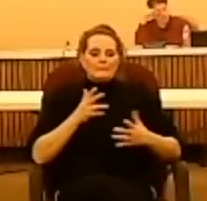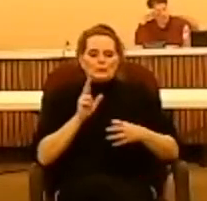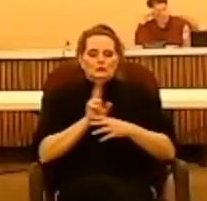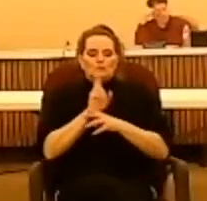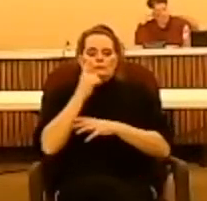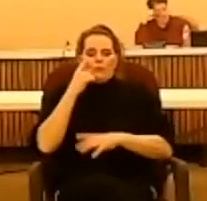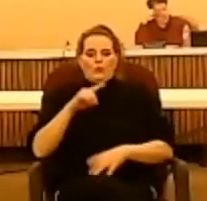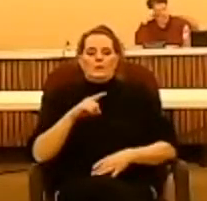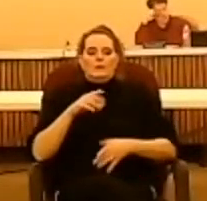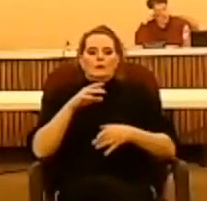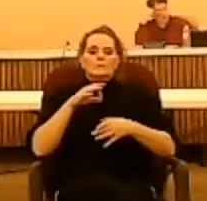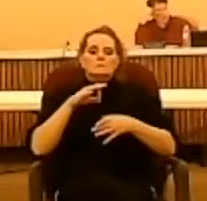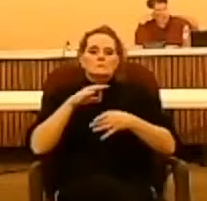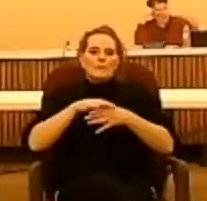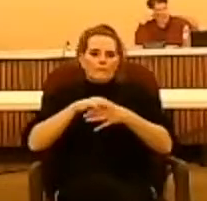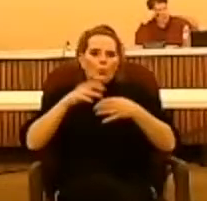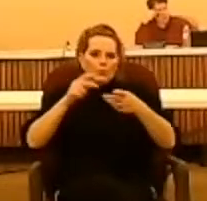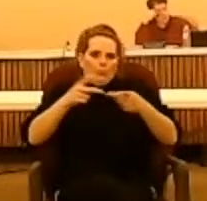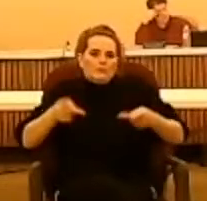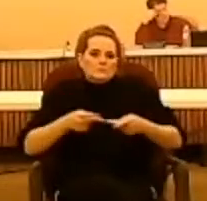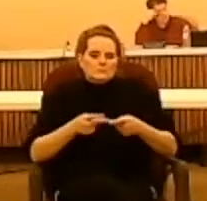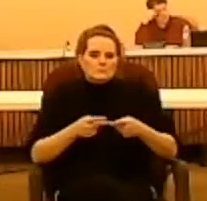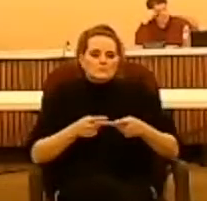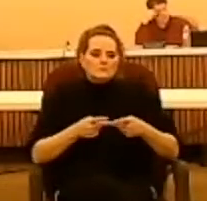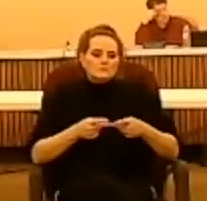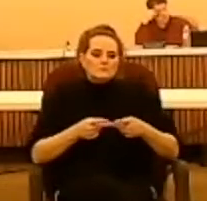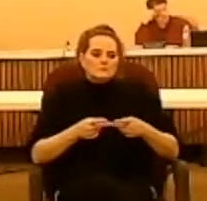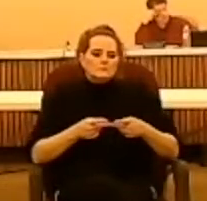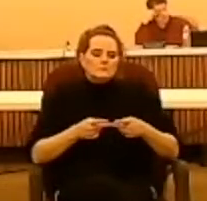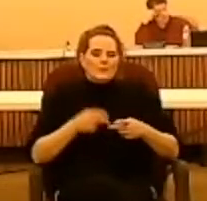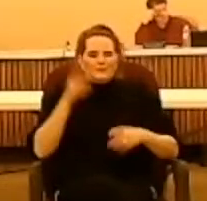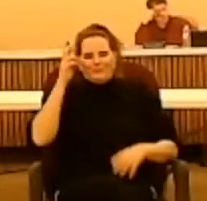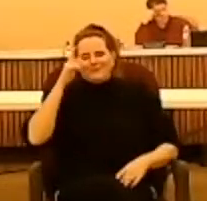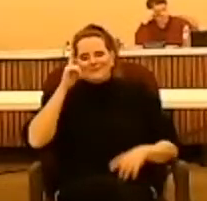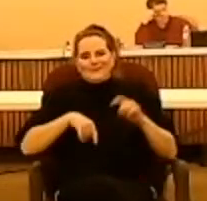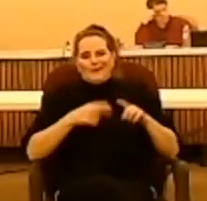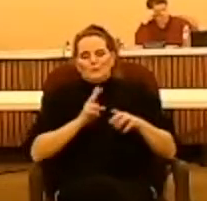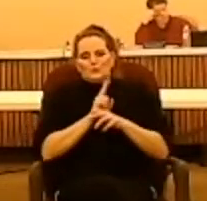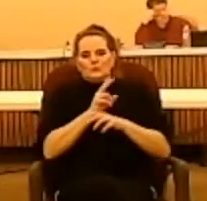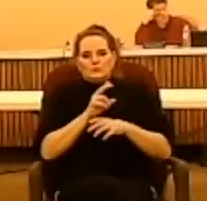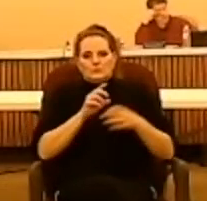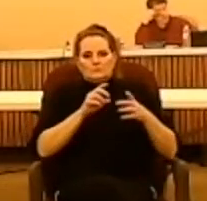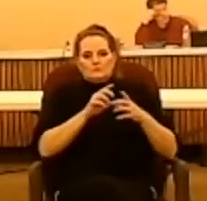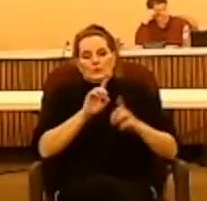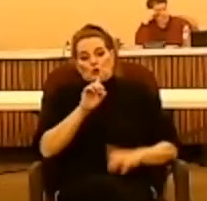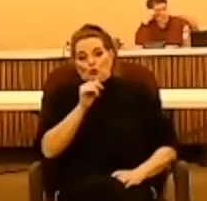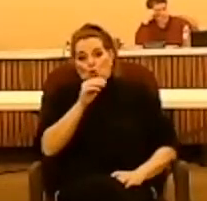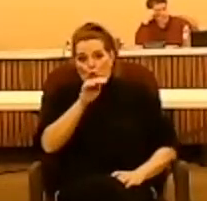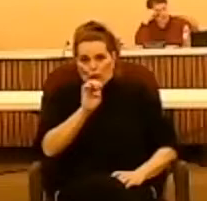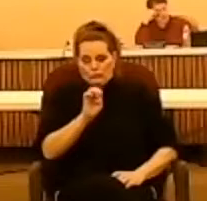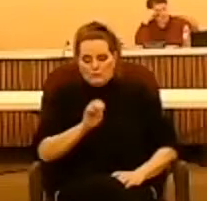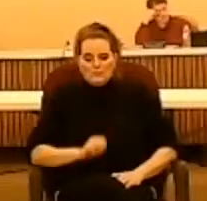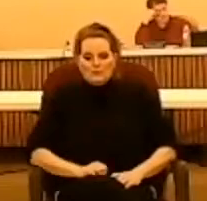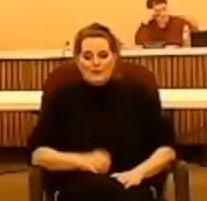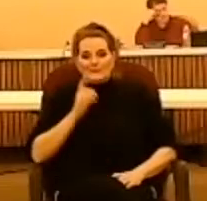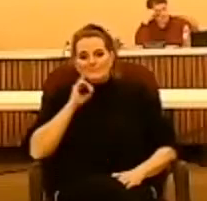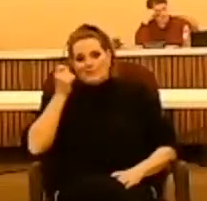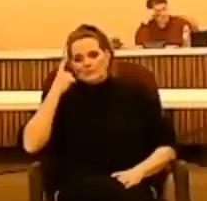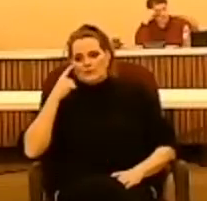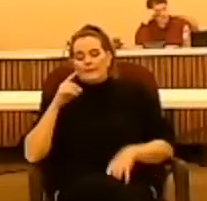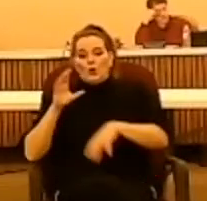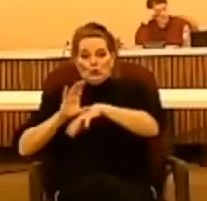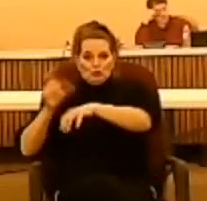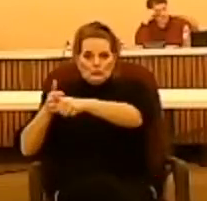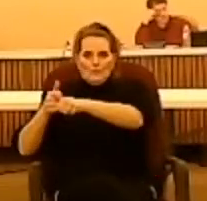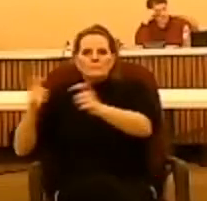or a polling location instead of the Dome. So the good news is it's just plenty big. Like I said, the only